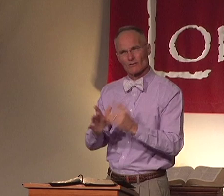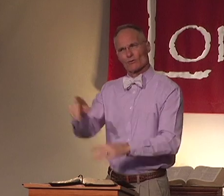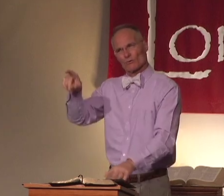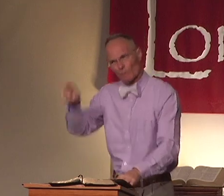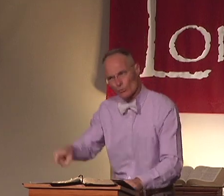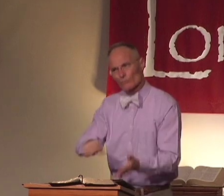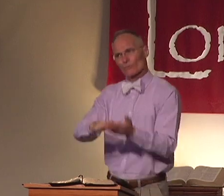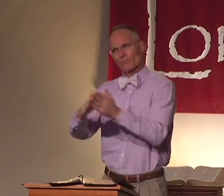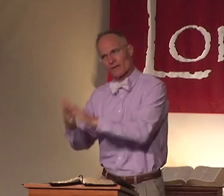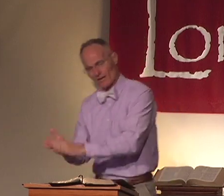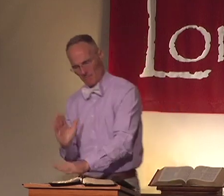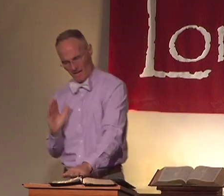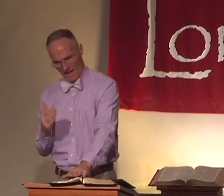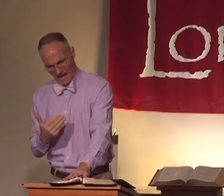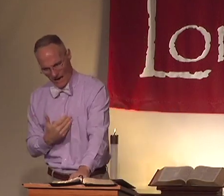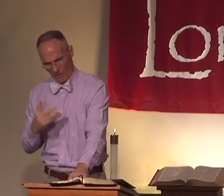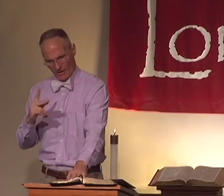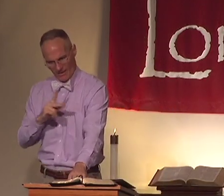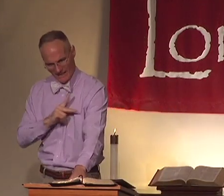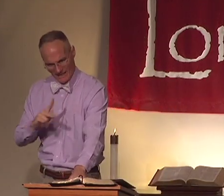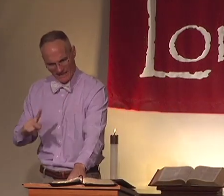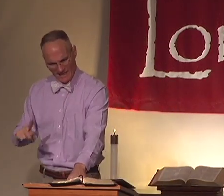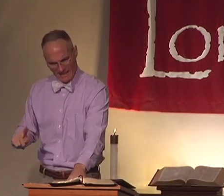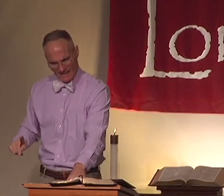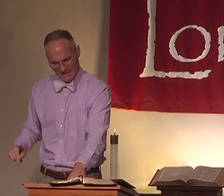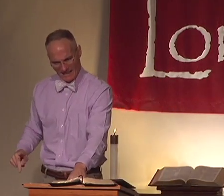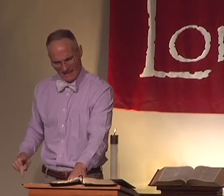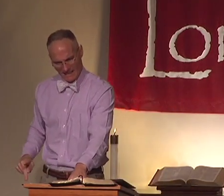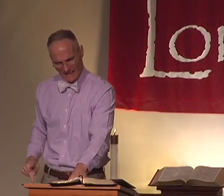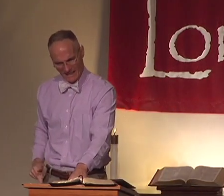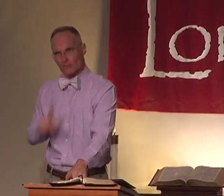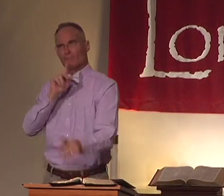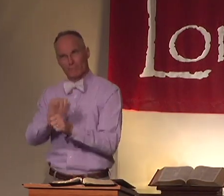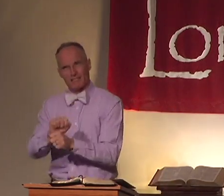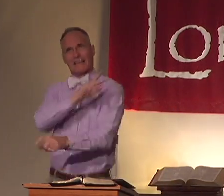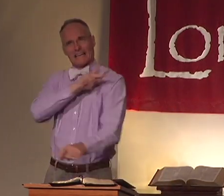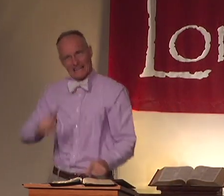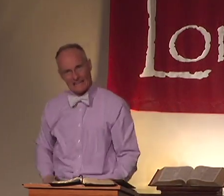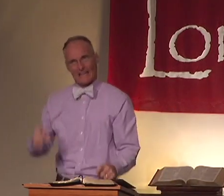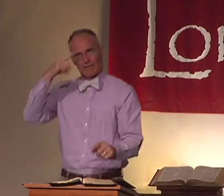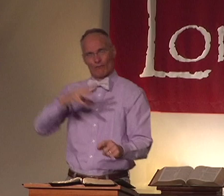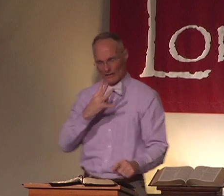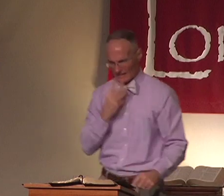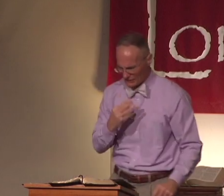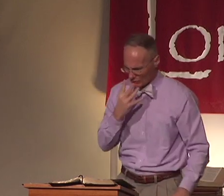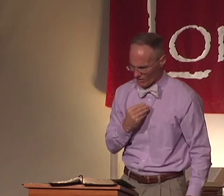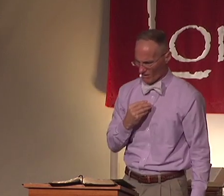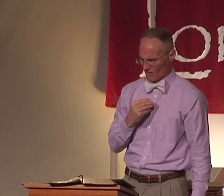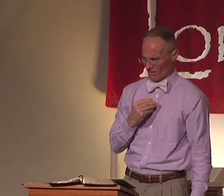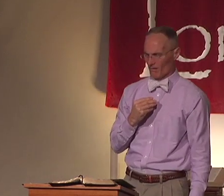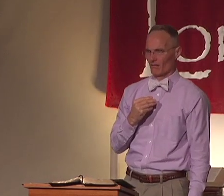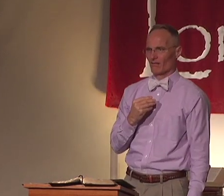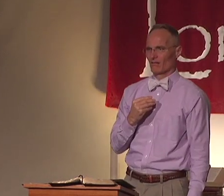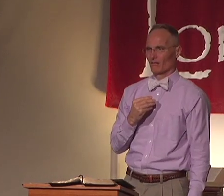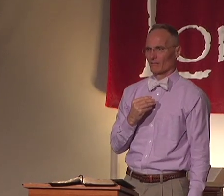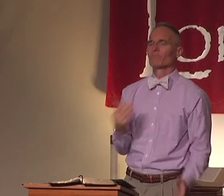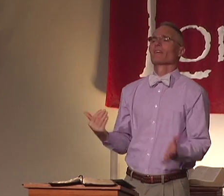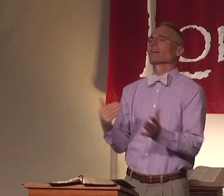Jesus was supposed to become our king, our king, the king for Israel.